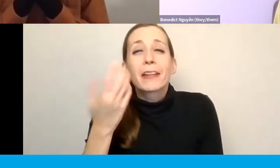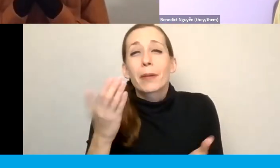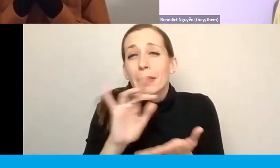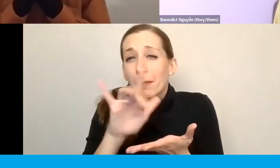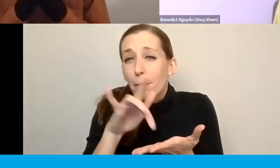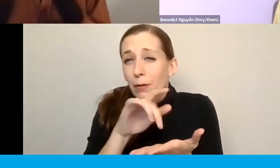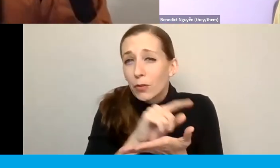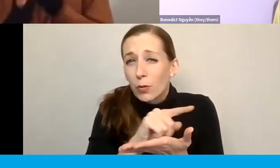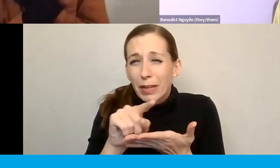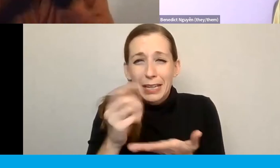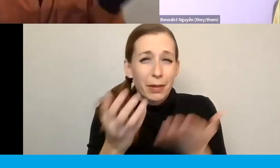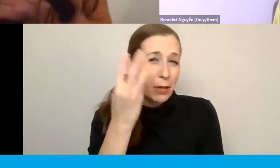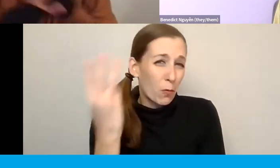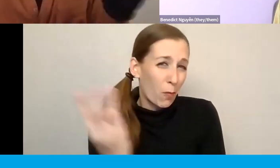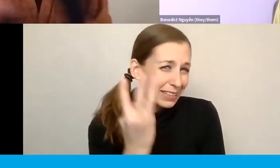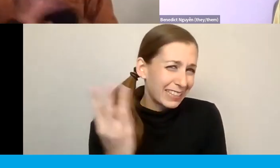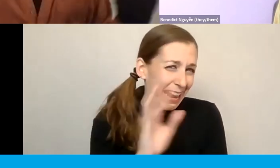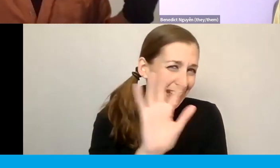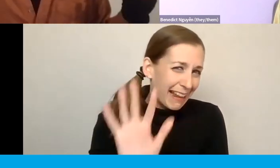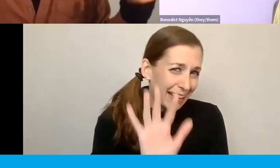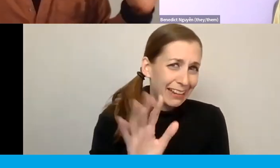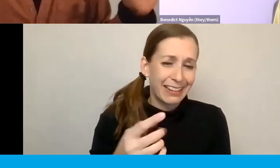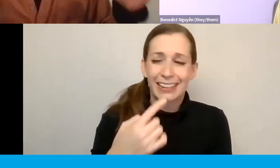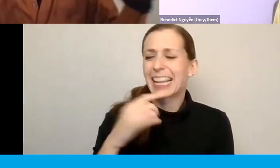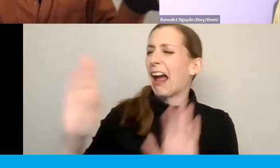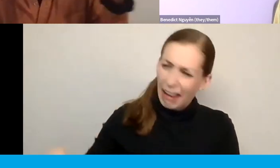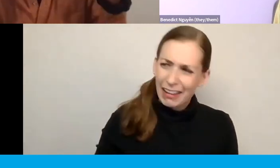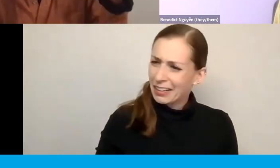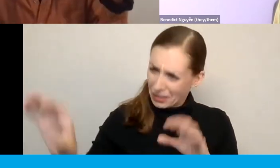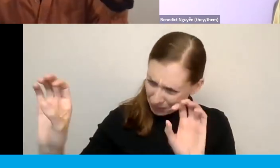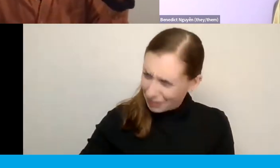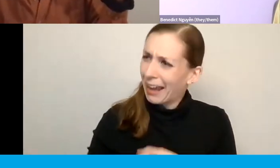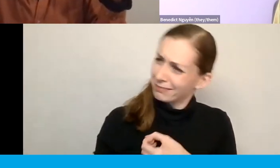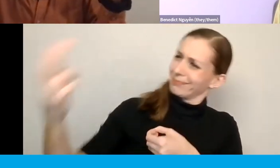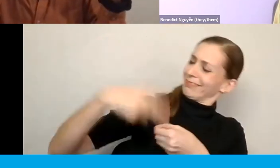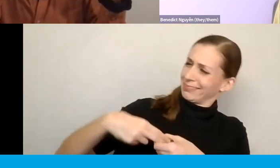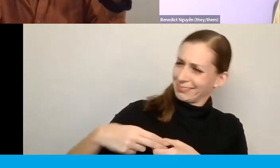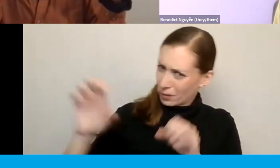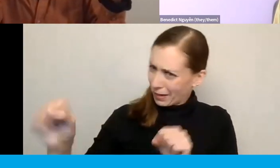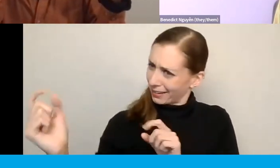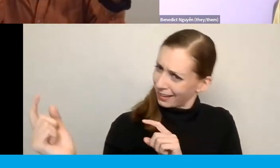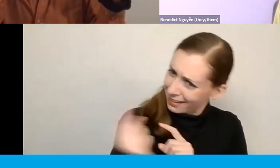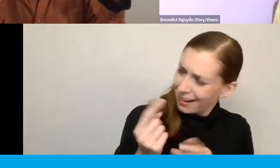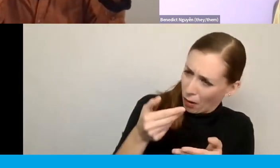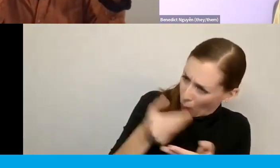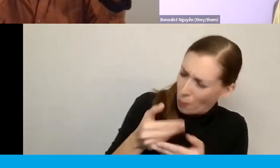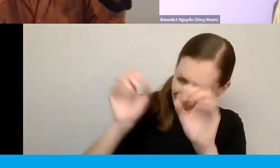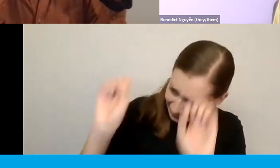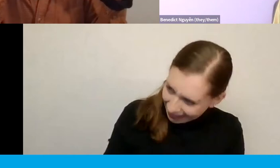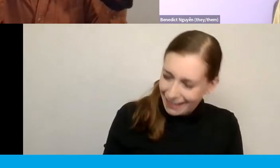that I really was like, I think we can like shake that up. I think you can get close. I think we can find moments of intimacy